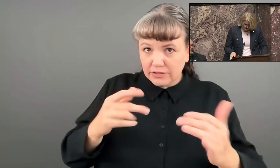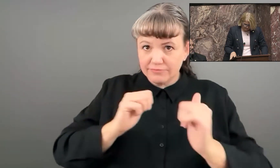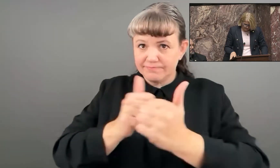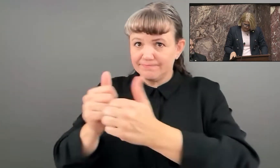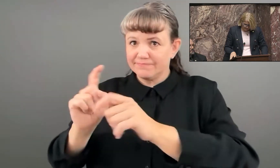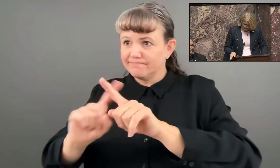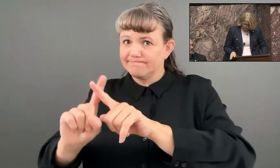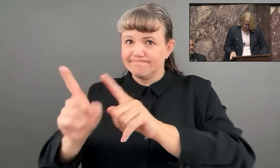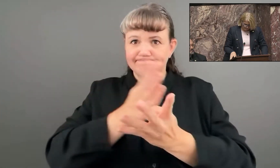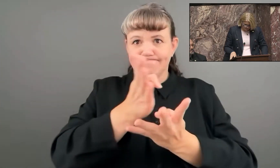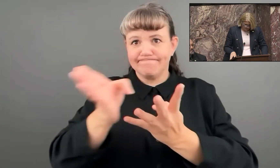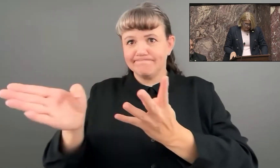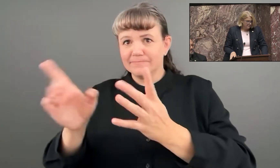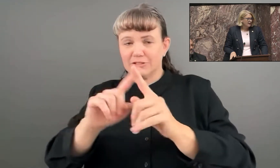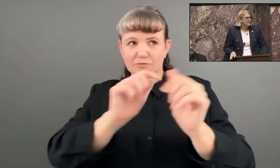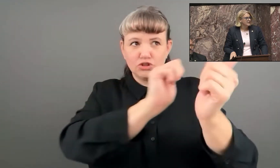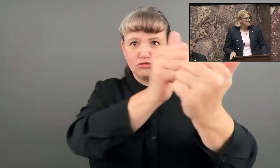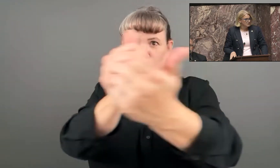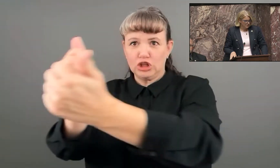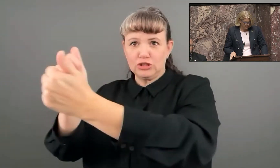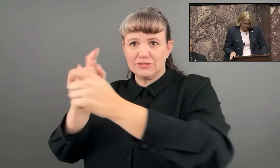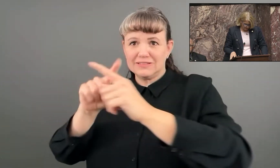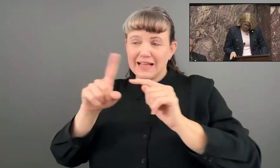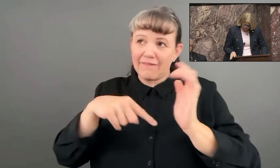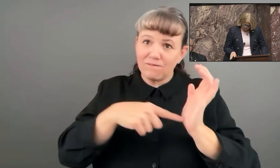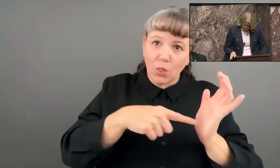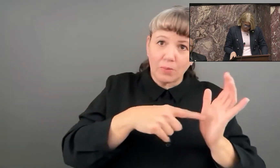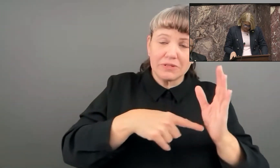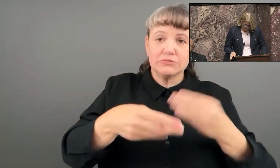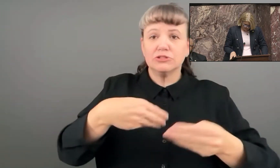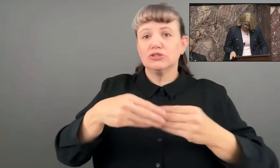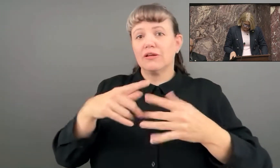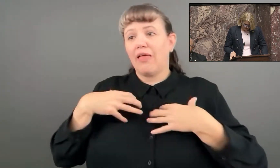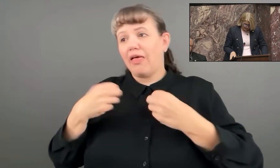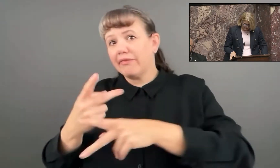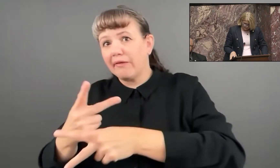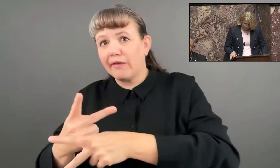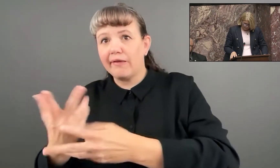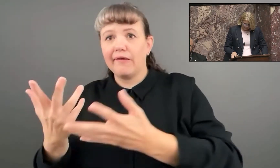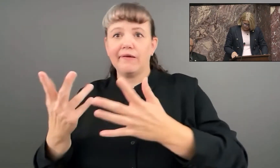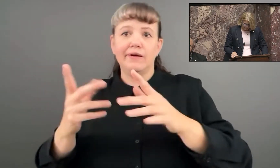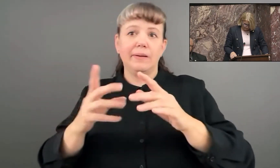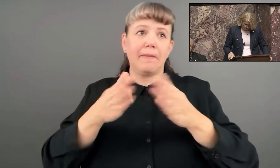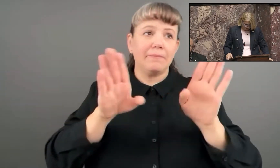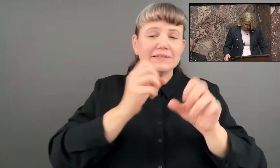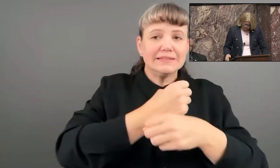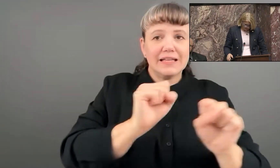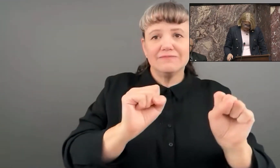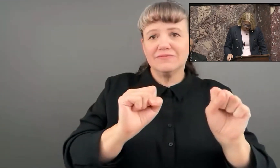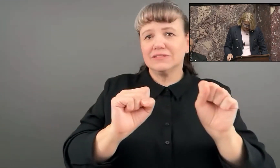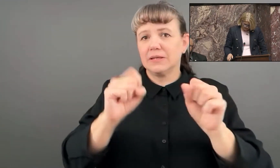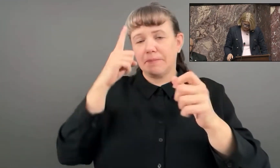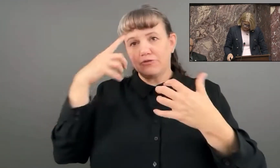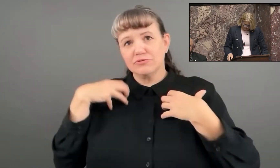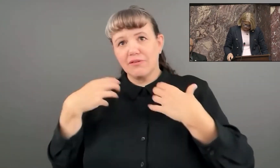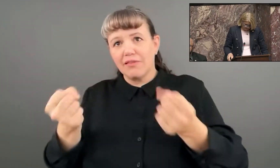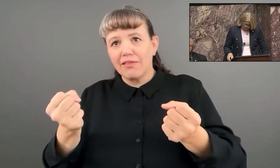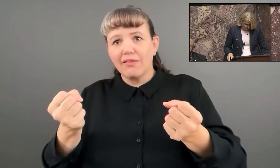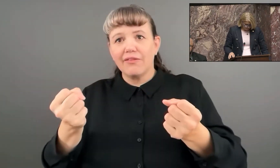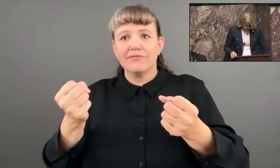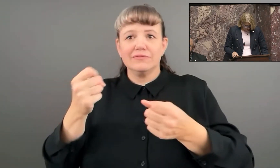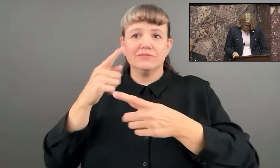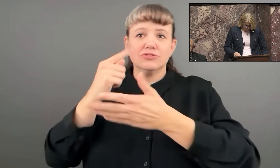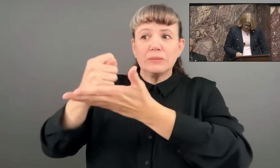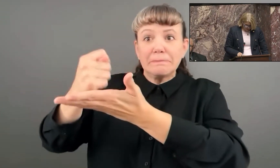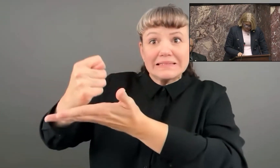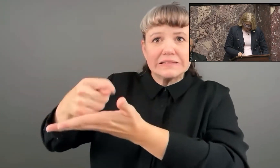public safety, and mental health and addictions treatment. The committee has put forward thoughtful recommendations